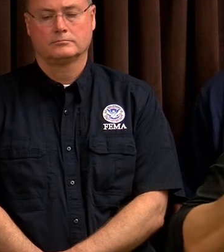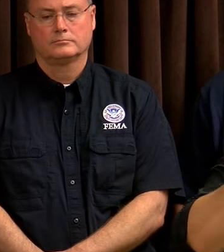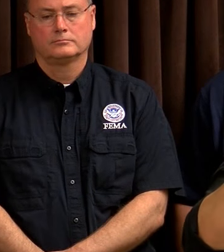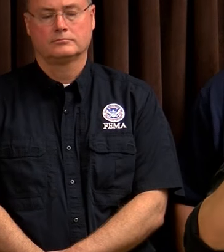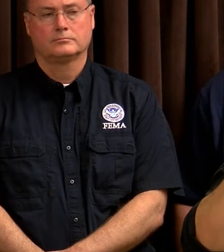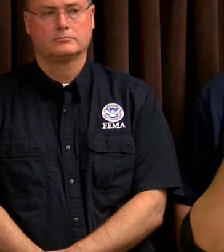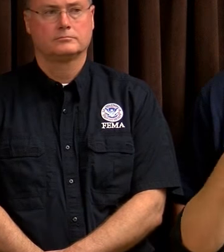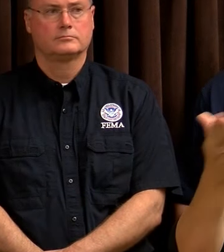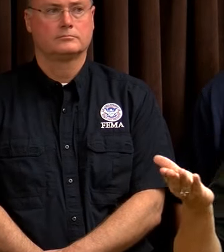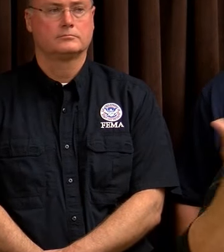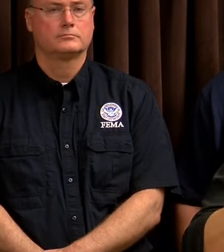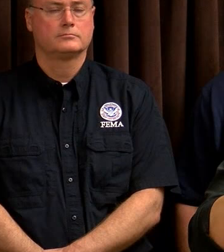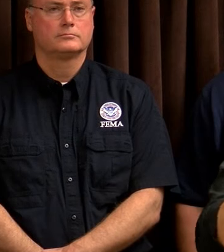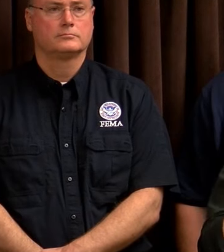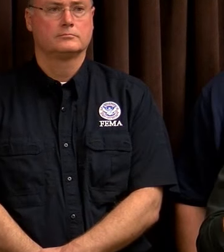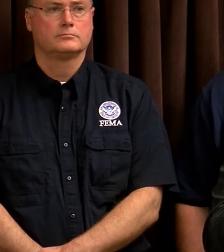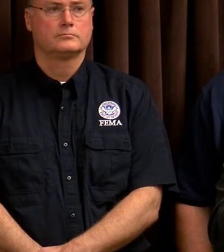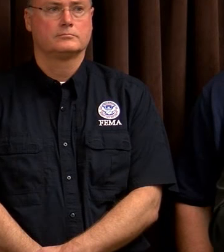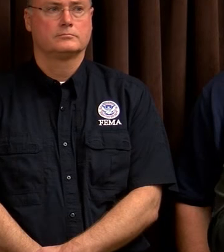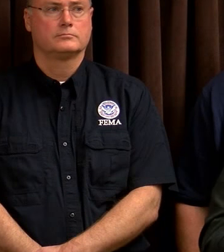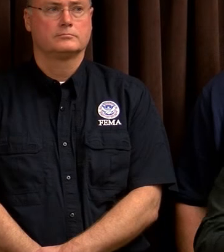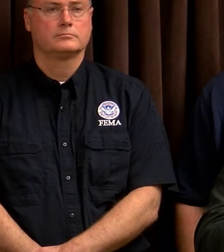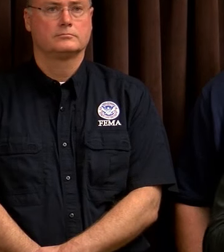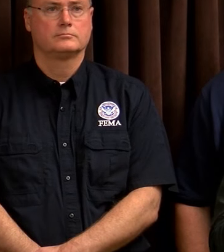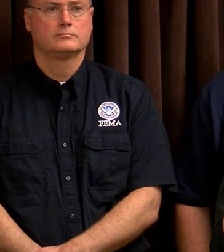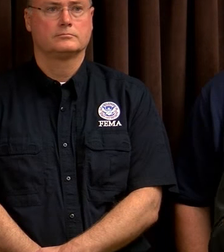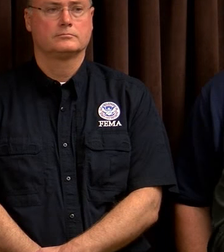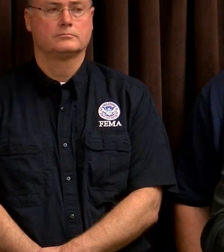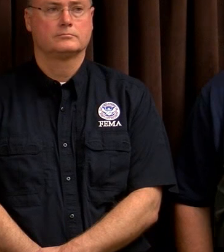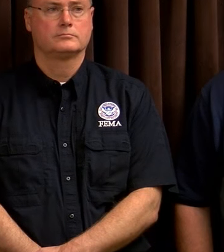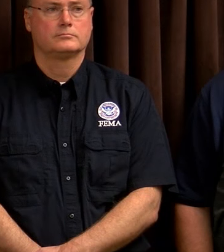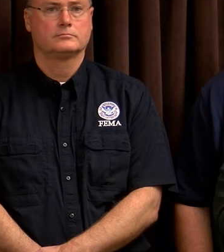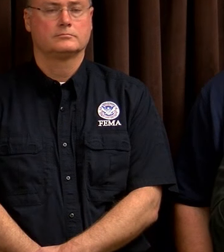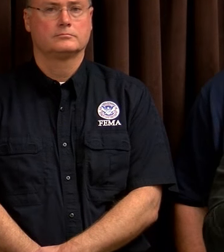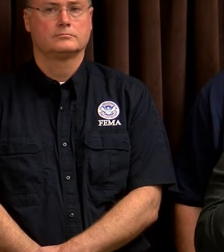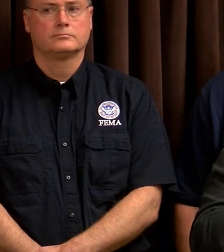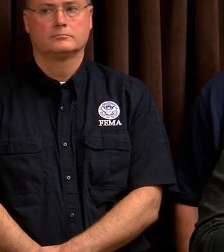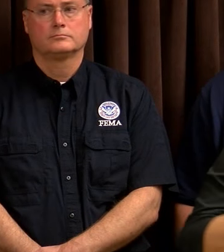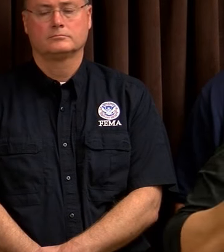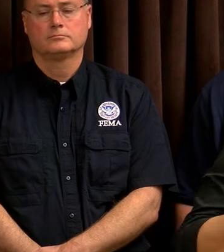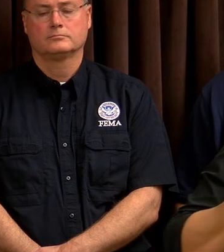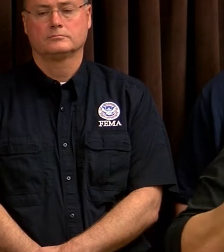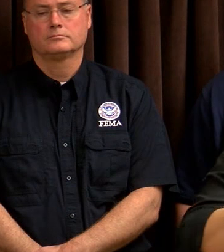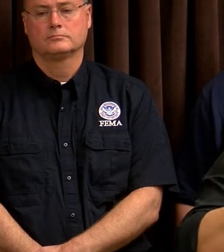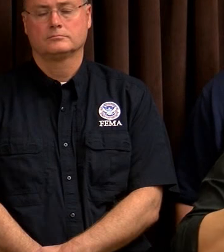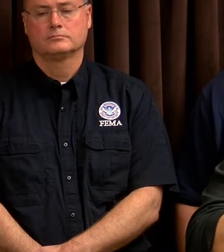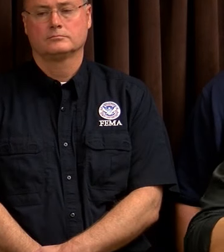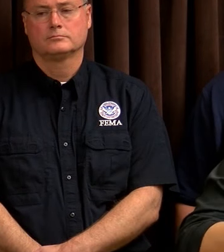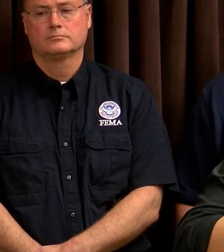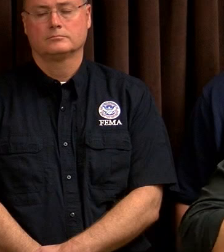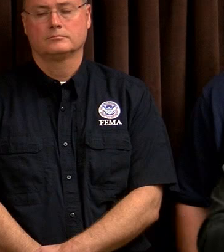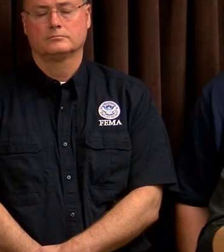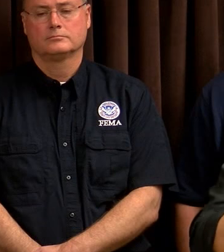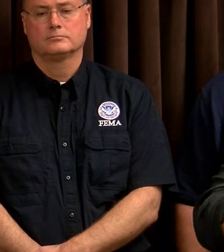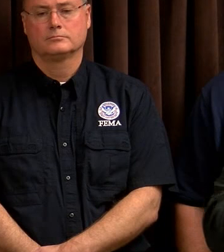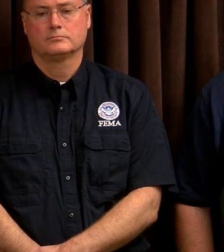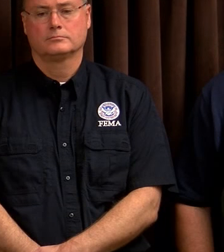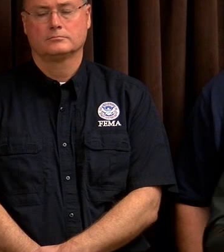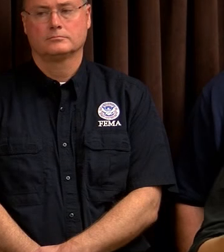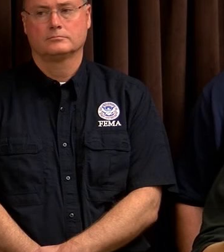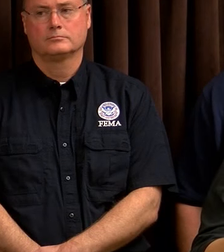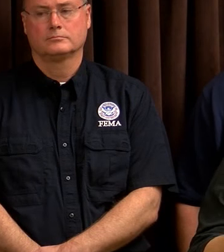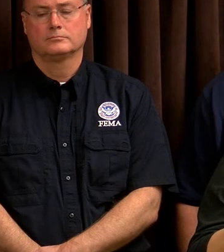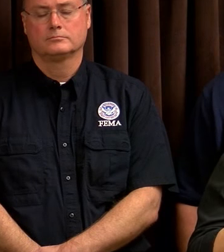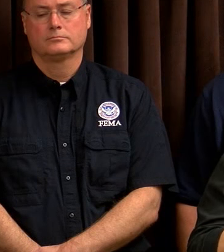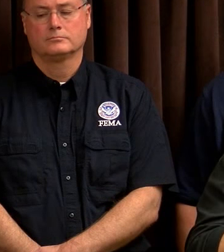fire management assistance grant to the state of California early on to be able to help provide resources to